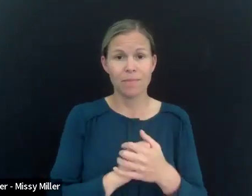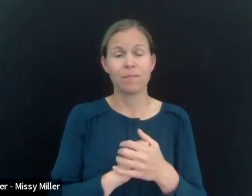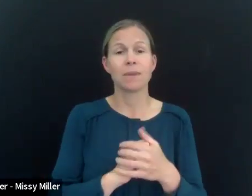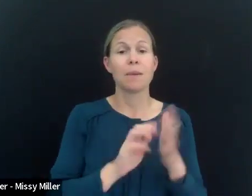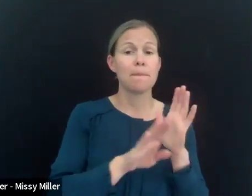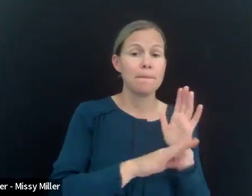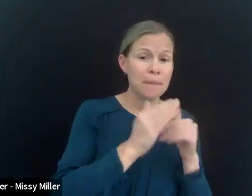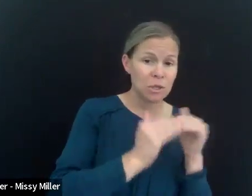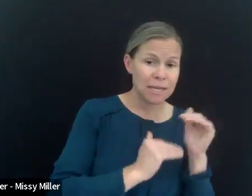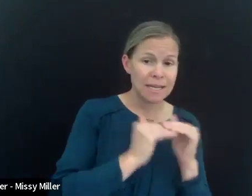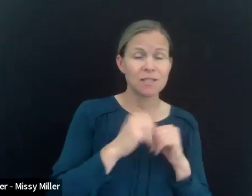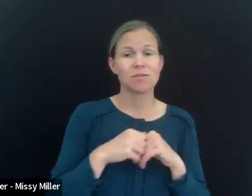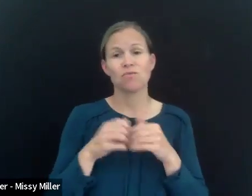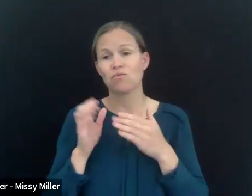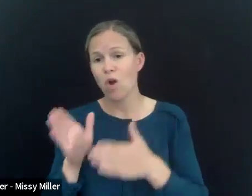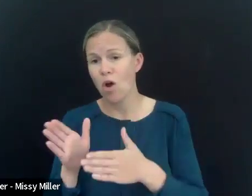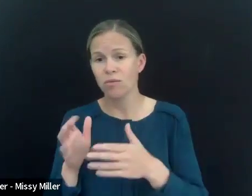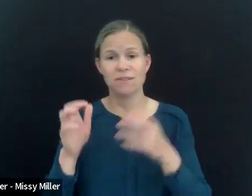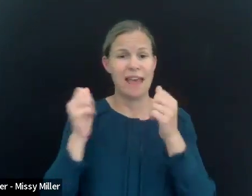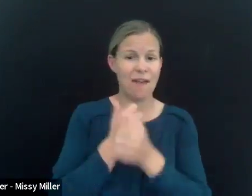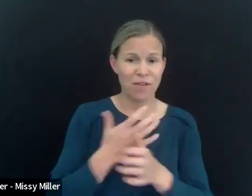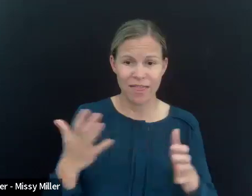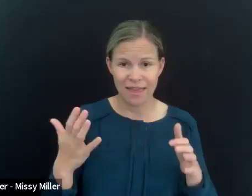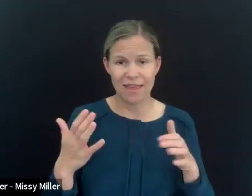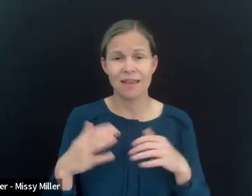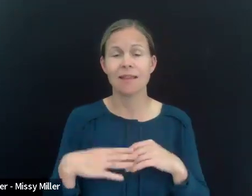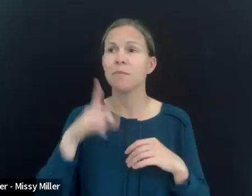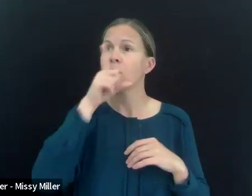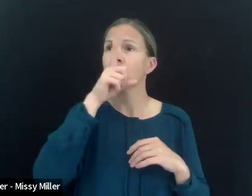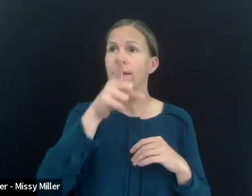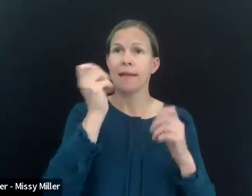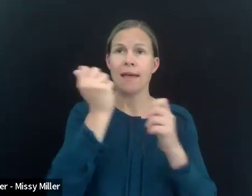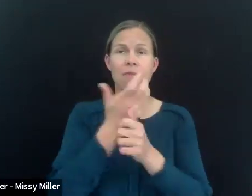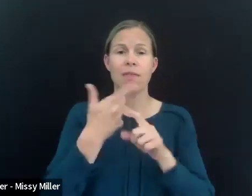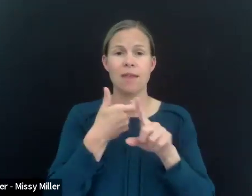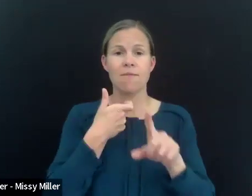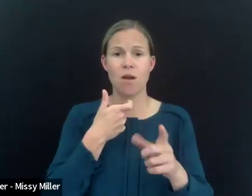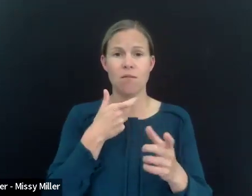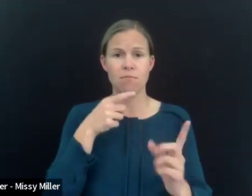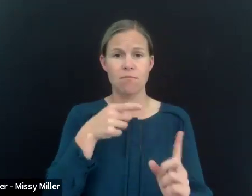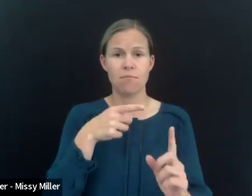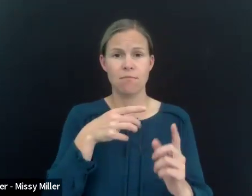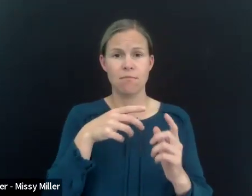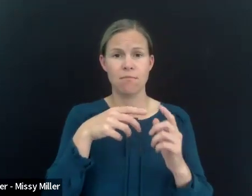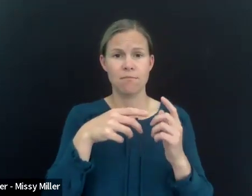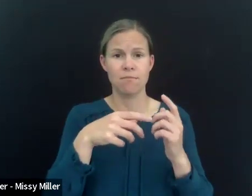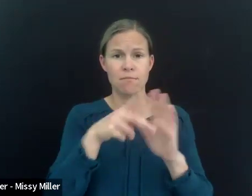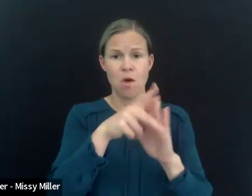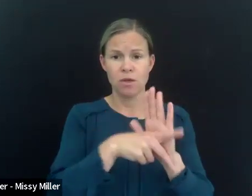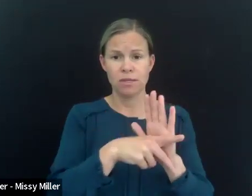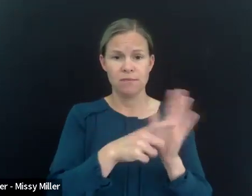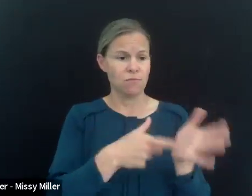but everything from policies that require infants to have an identification